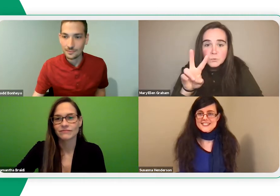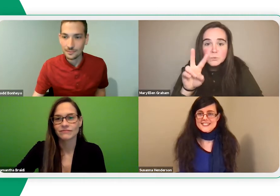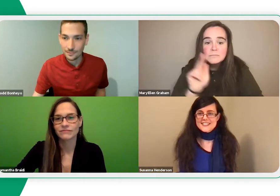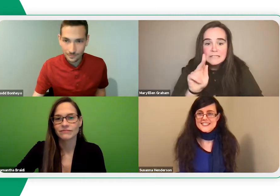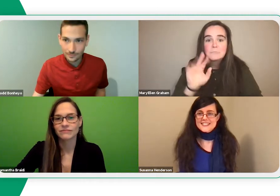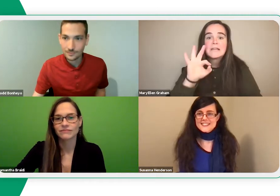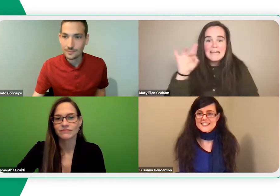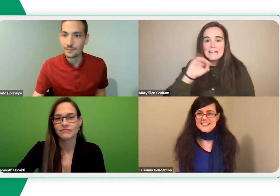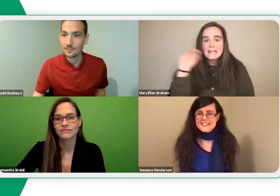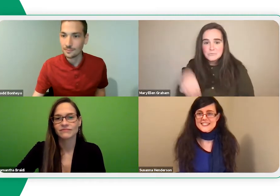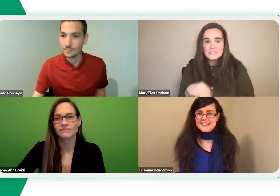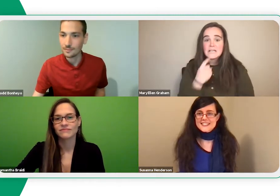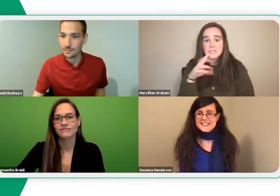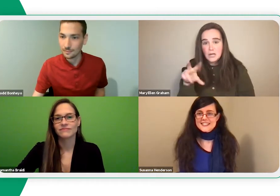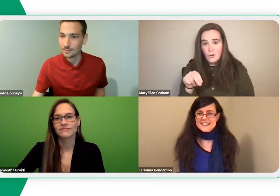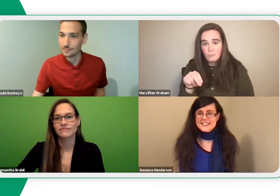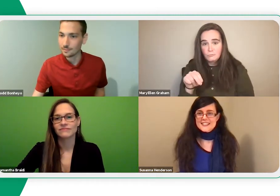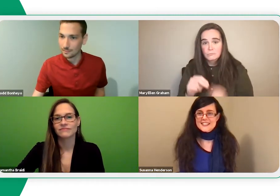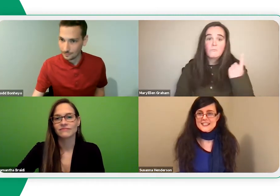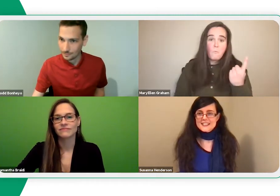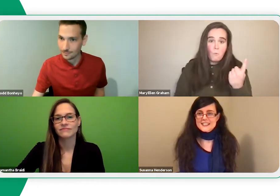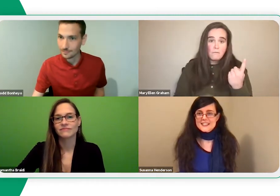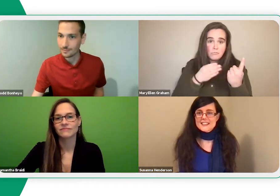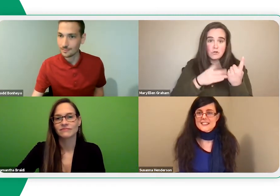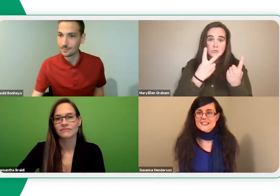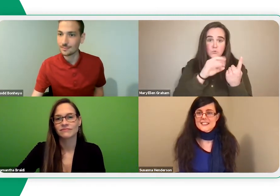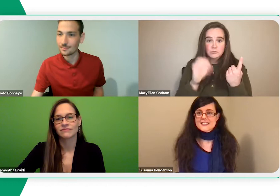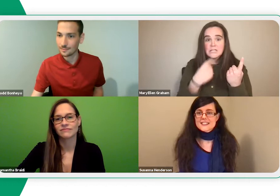This is Mary Ellen. 42 people,